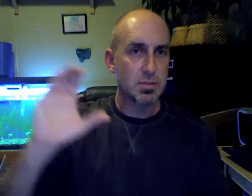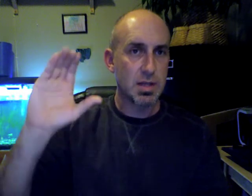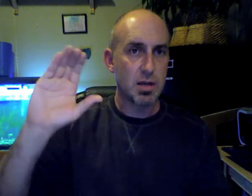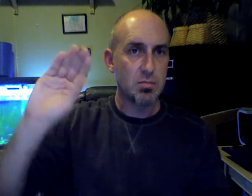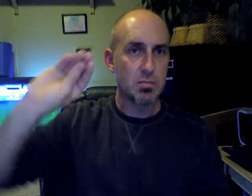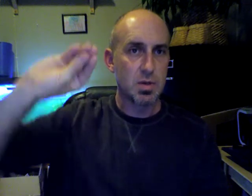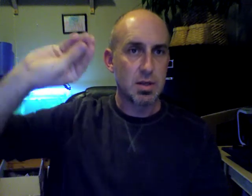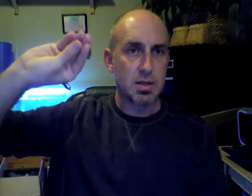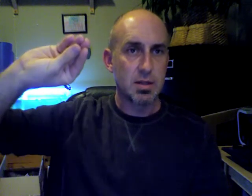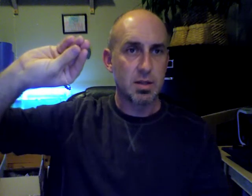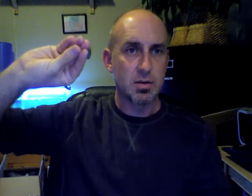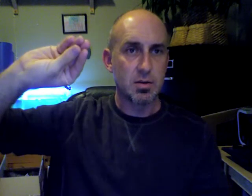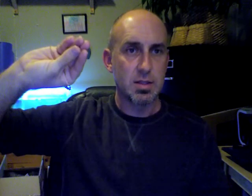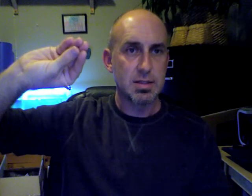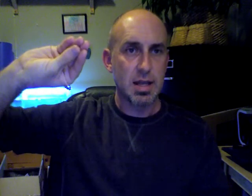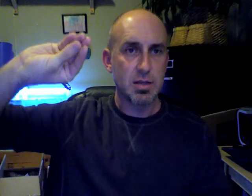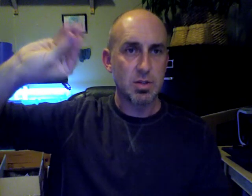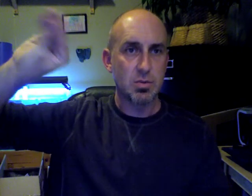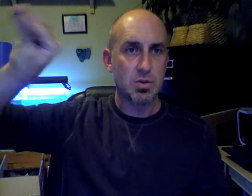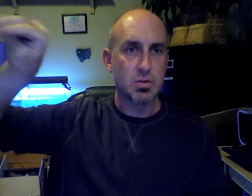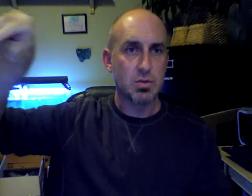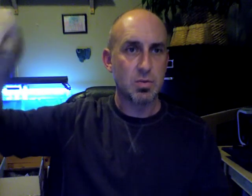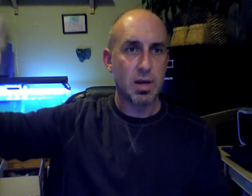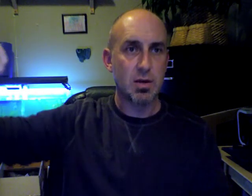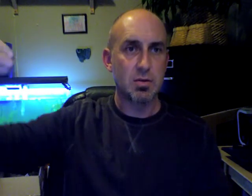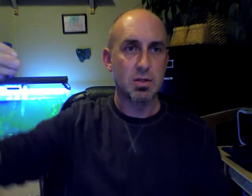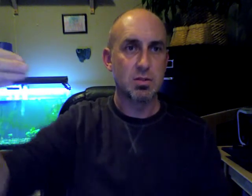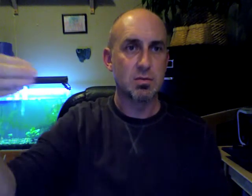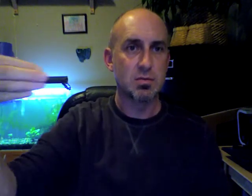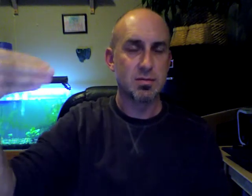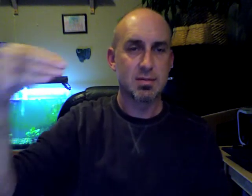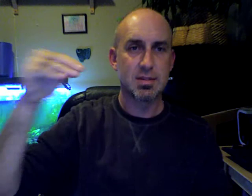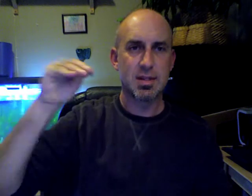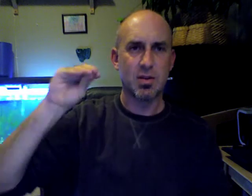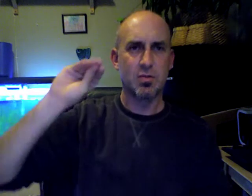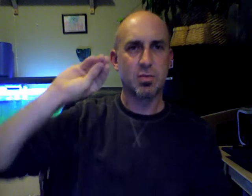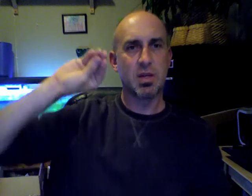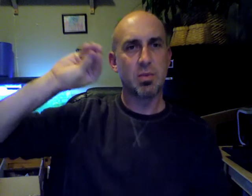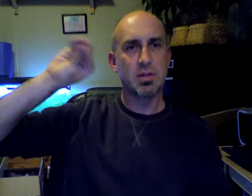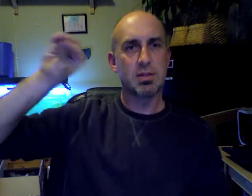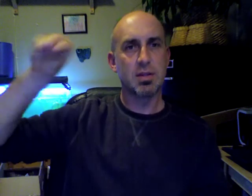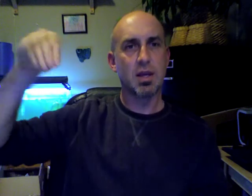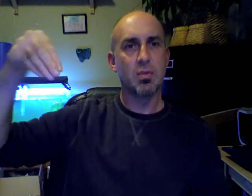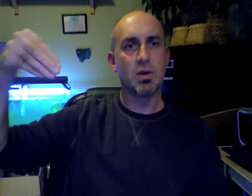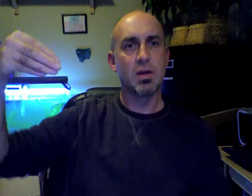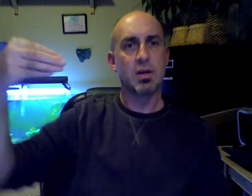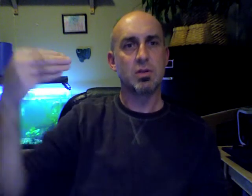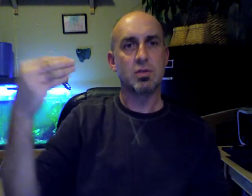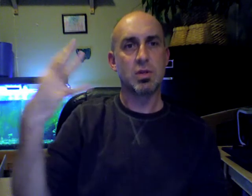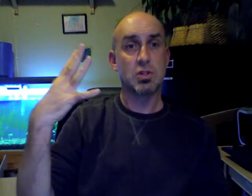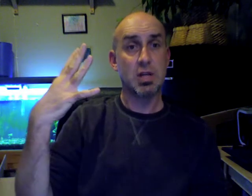up. Then this hand shape turns around, and it's kind of hard for me to keep all this on the camera. It turns around and